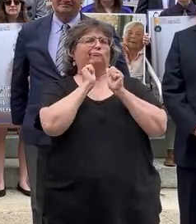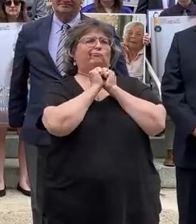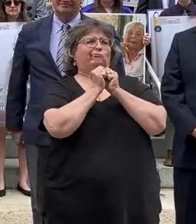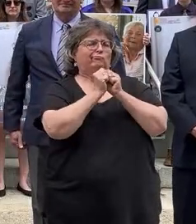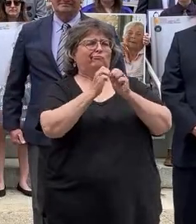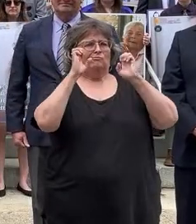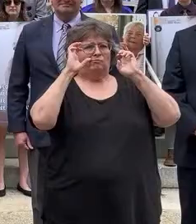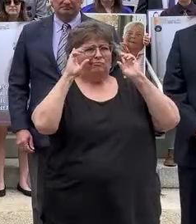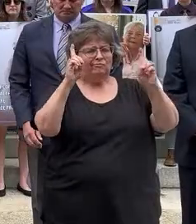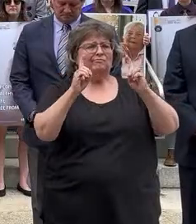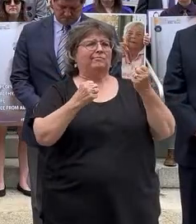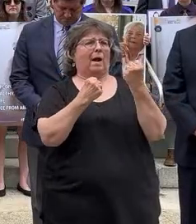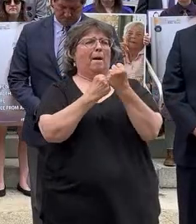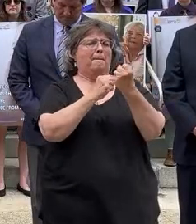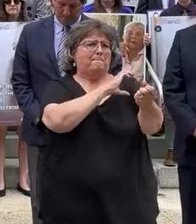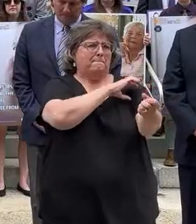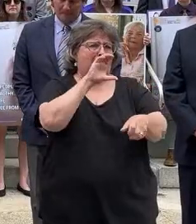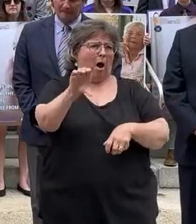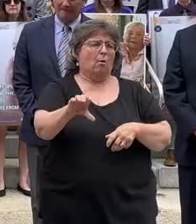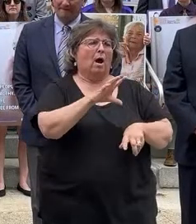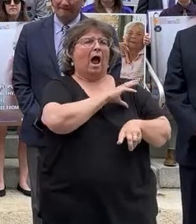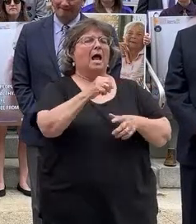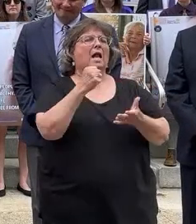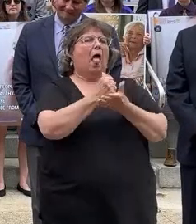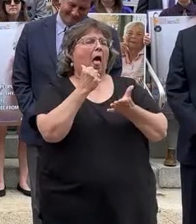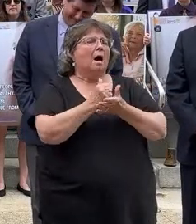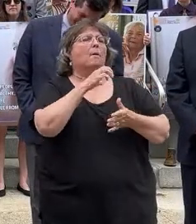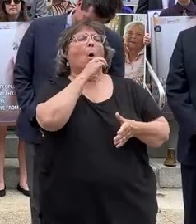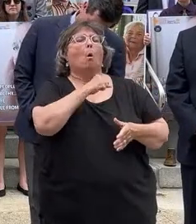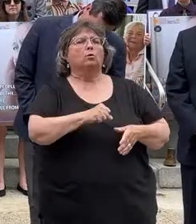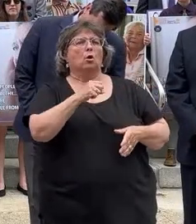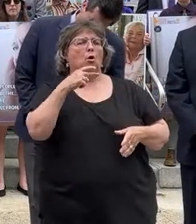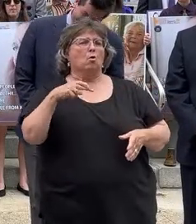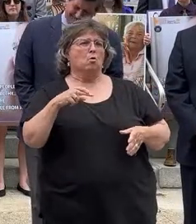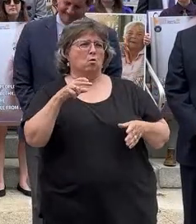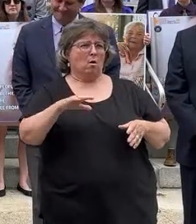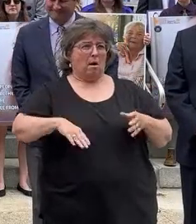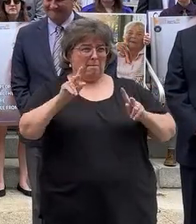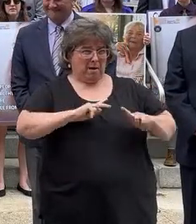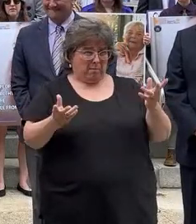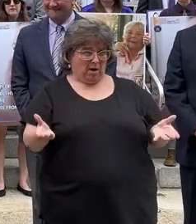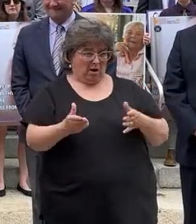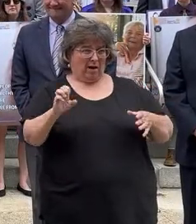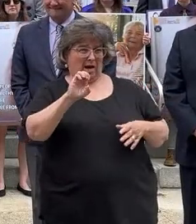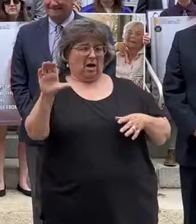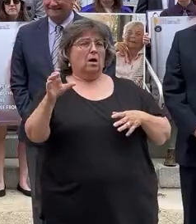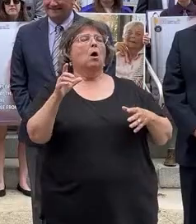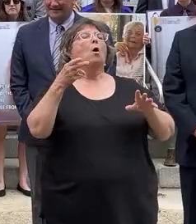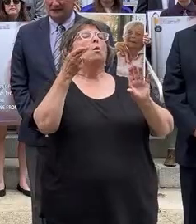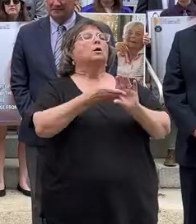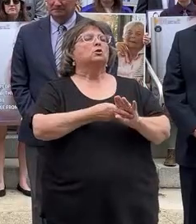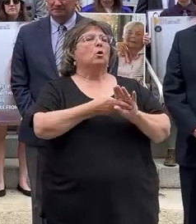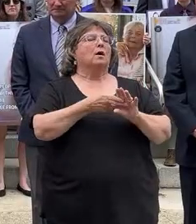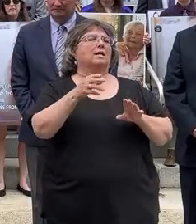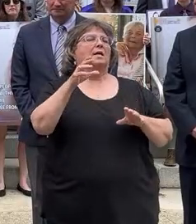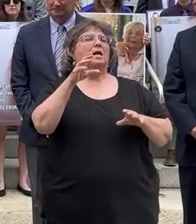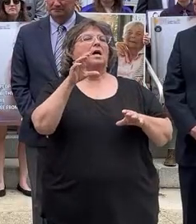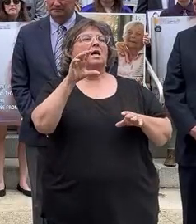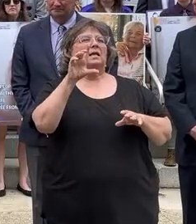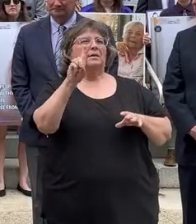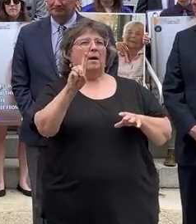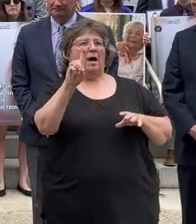and empower our older residents. Today, we are joined by the Erie County Department of Social Services Adult Protection